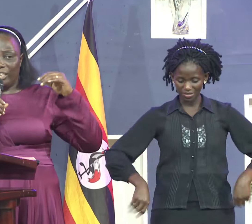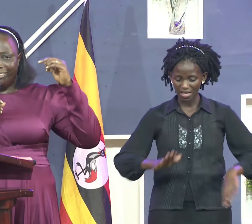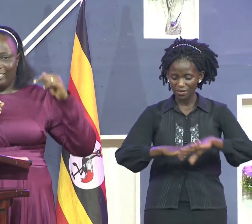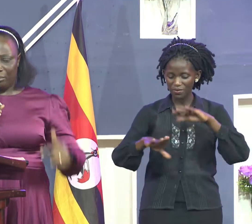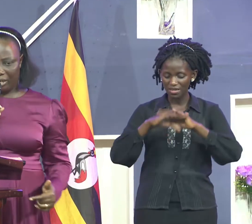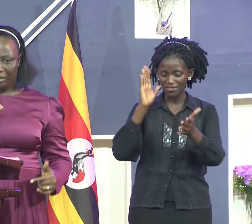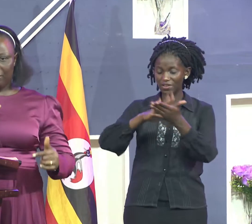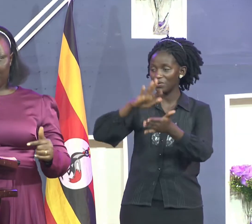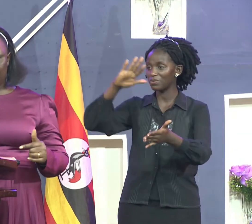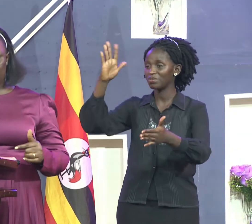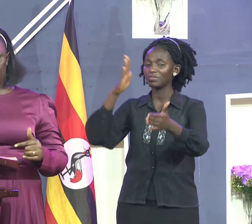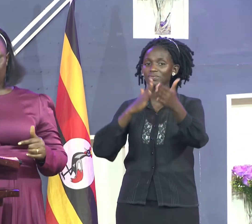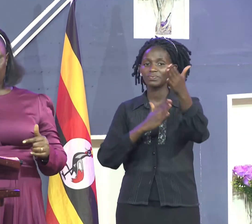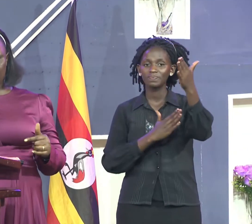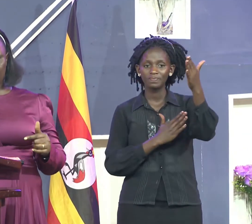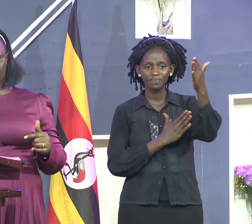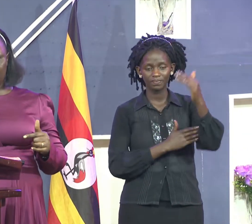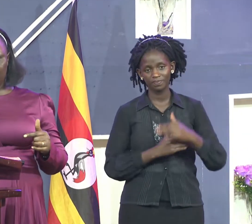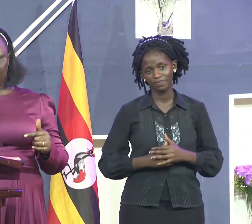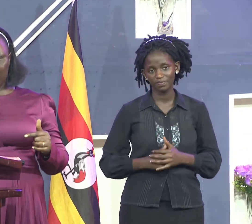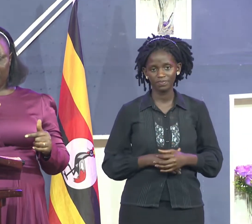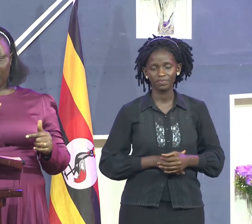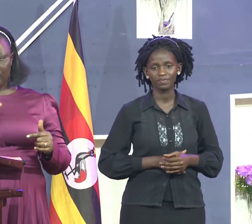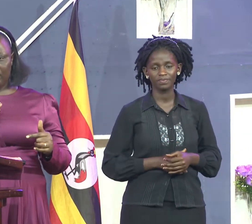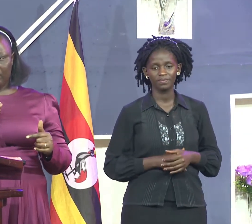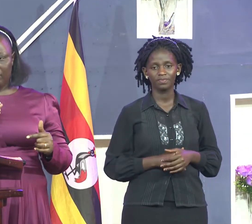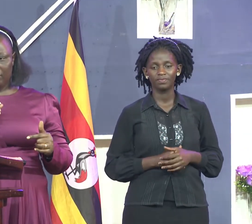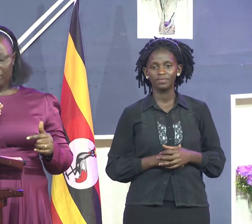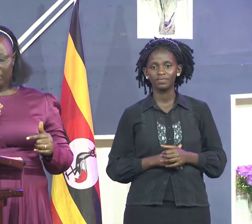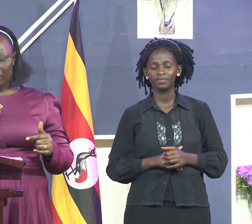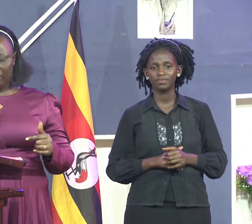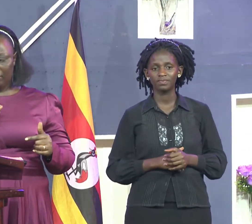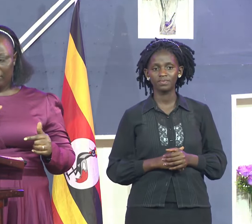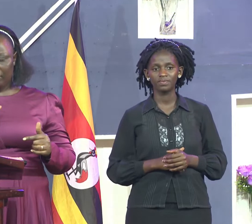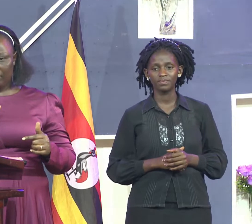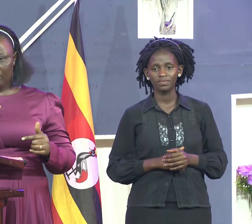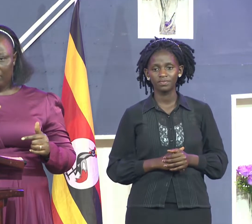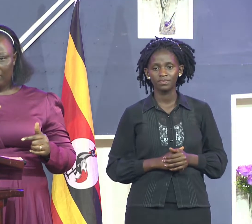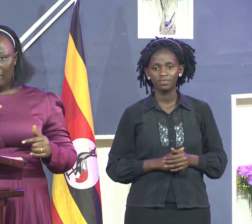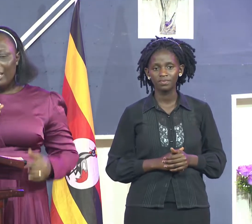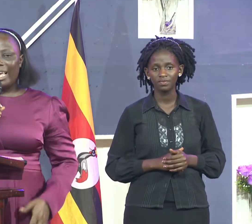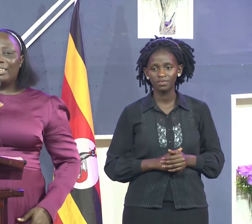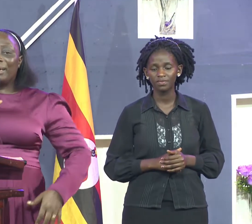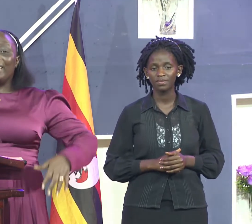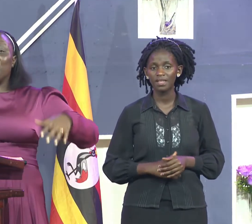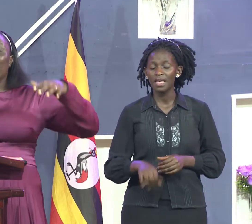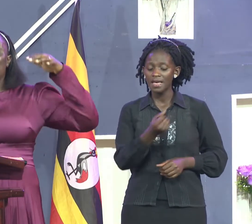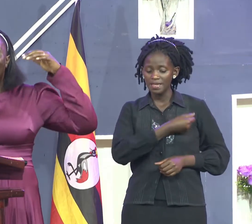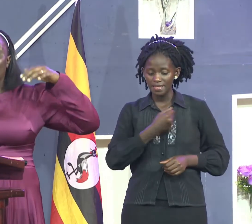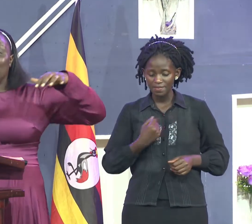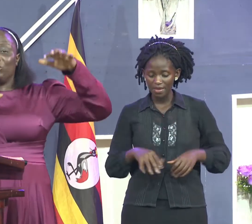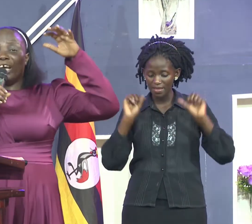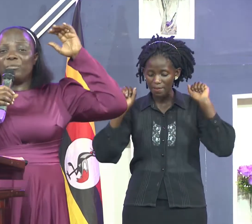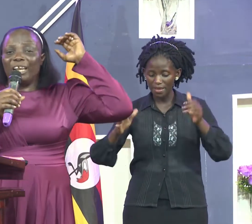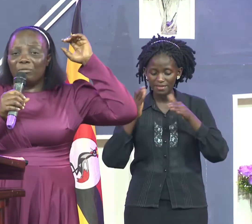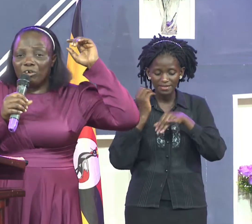that the garments or attires that which her daughter puts on do not glorify the